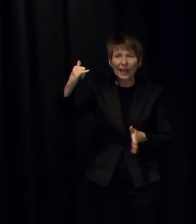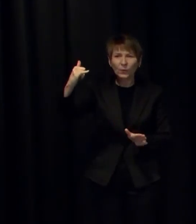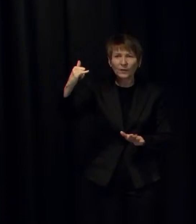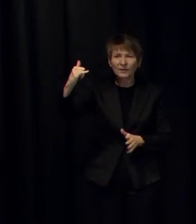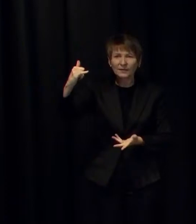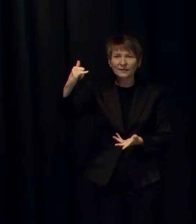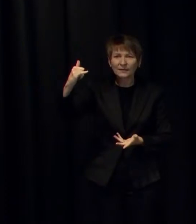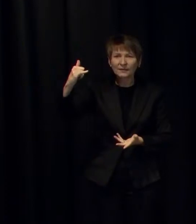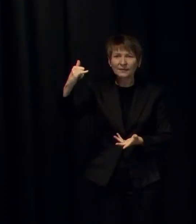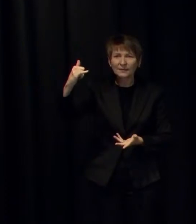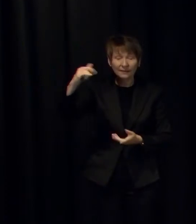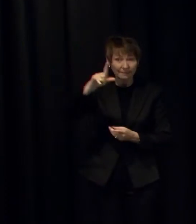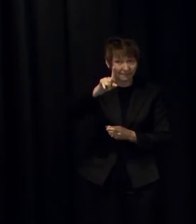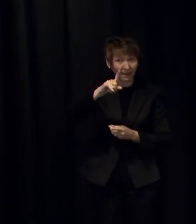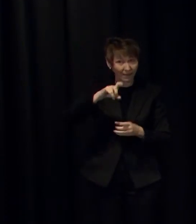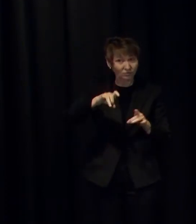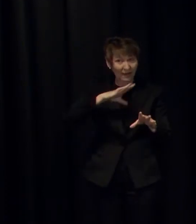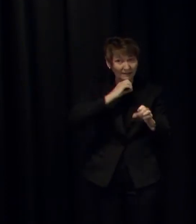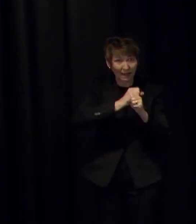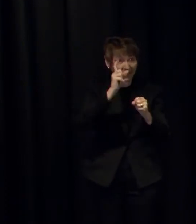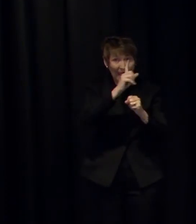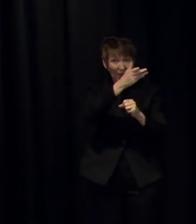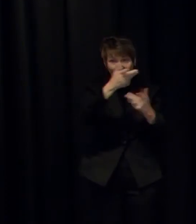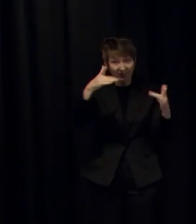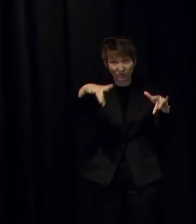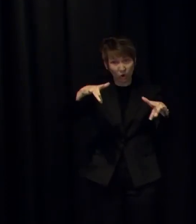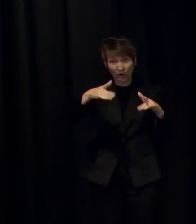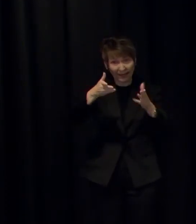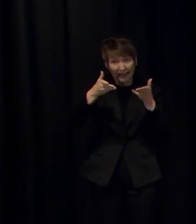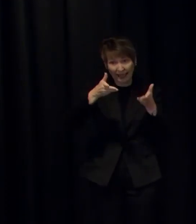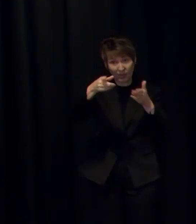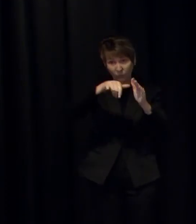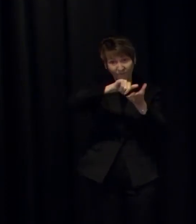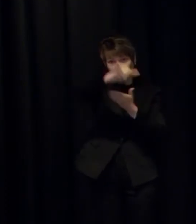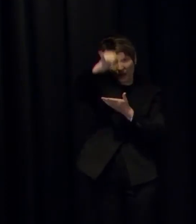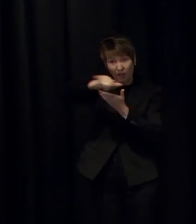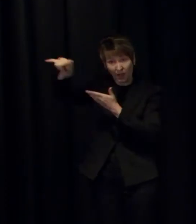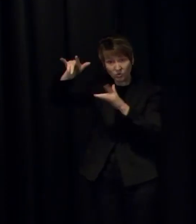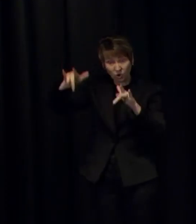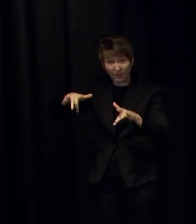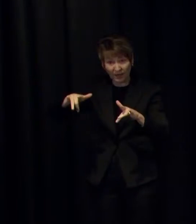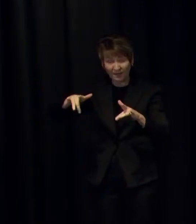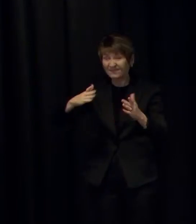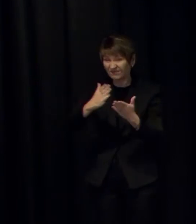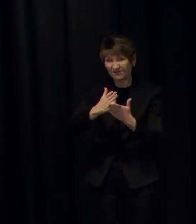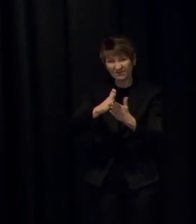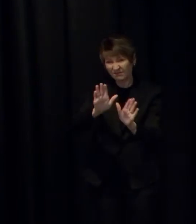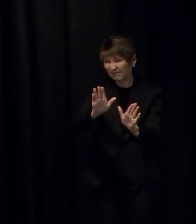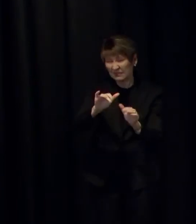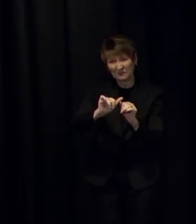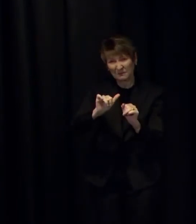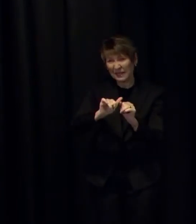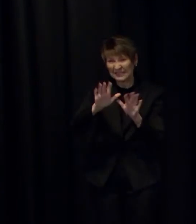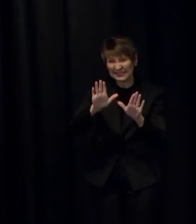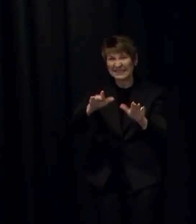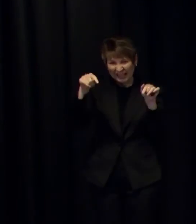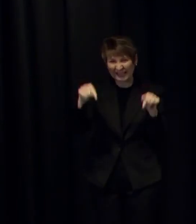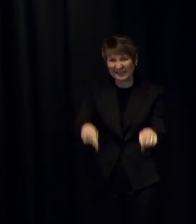government approval at the moment, so you would have to wait. In terms of interstate holidays, with the greatest of respect, I'd encourage people to holiday